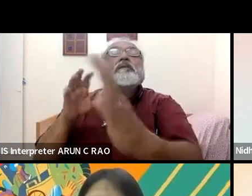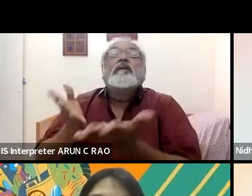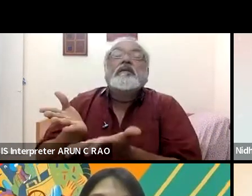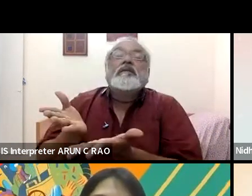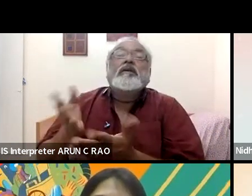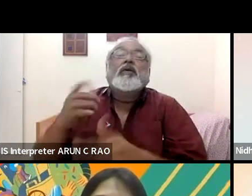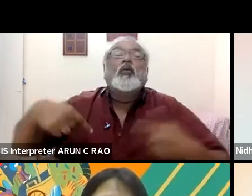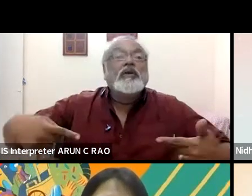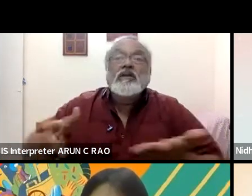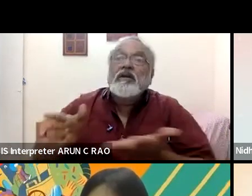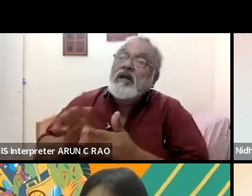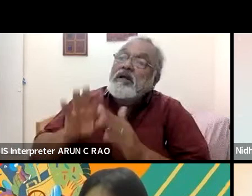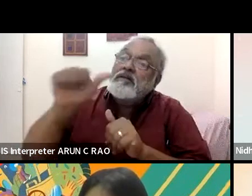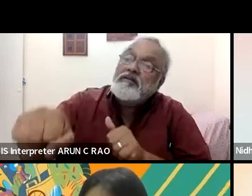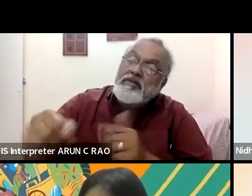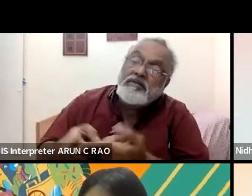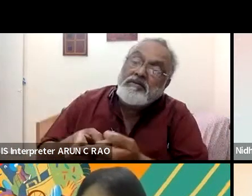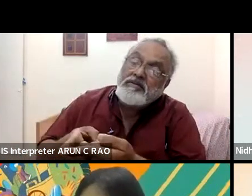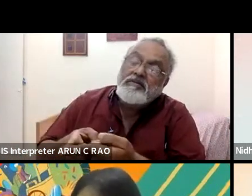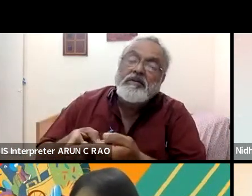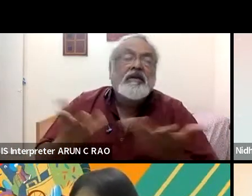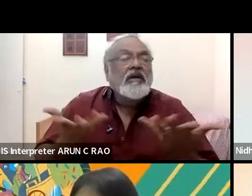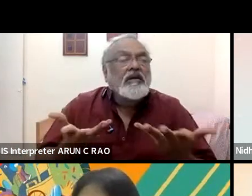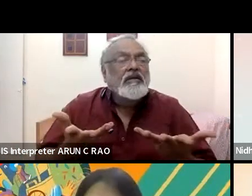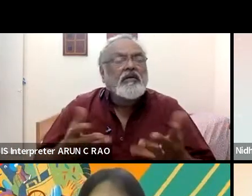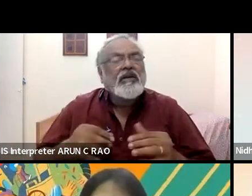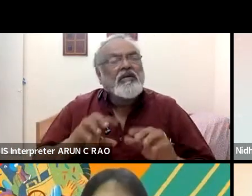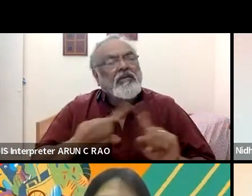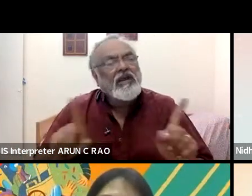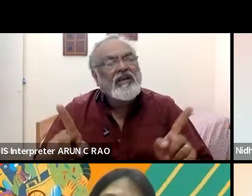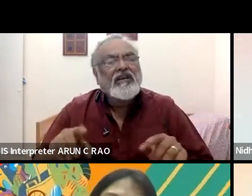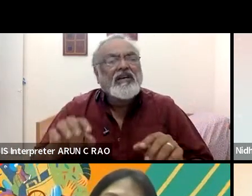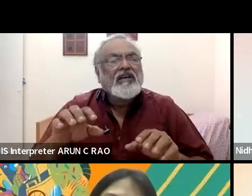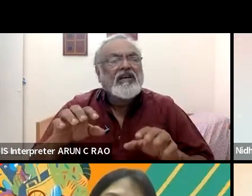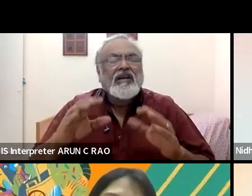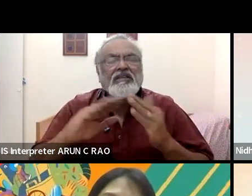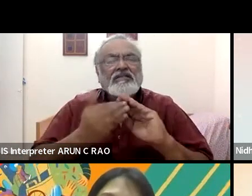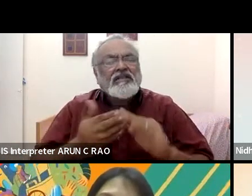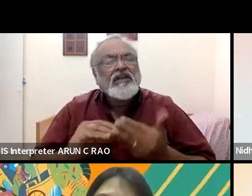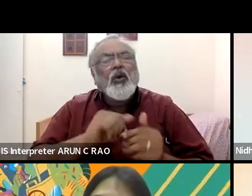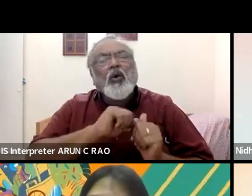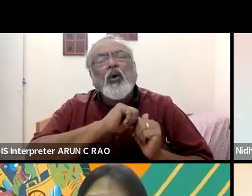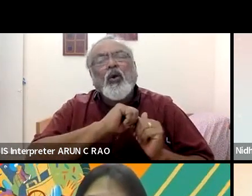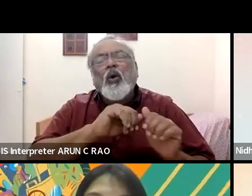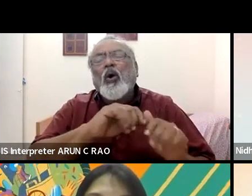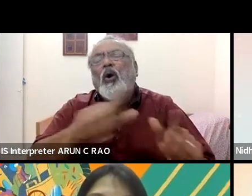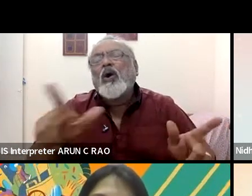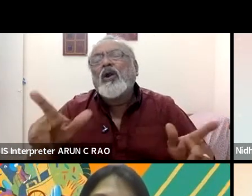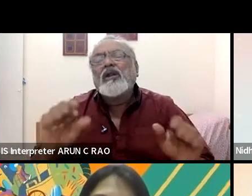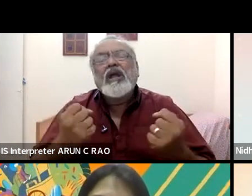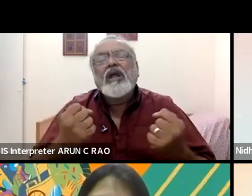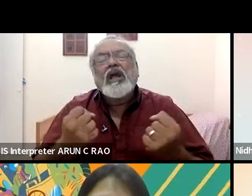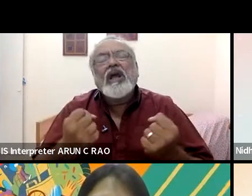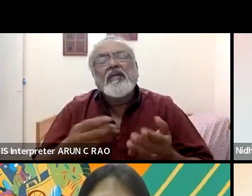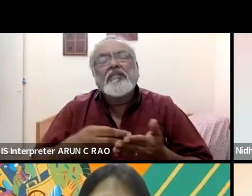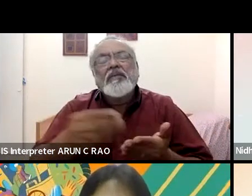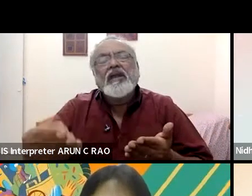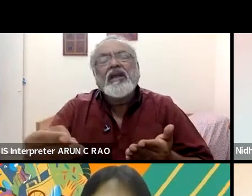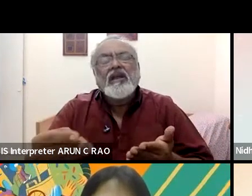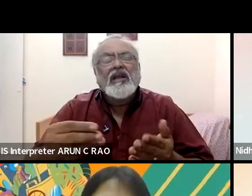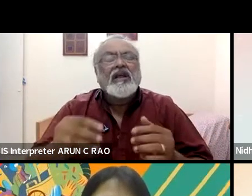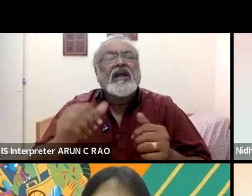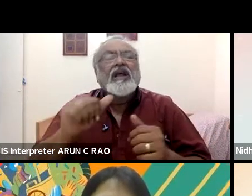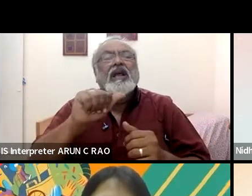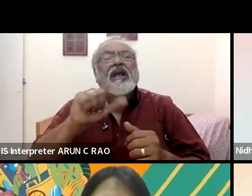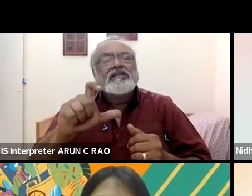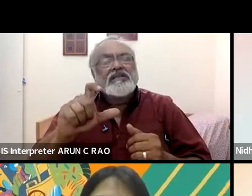wheelchair and so on. When cities could easily afford every bus to be an AC bus that kneels. So I don't have to